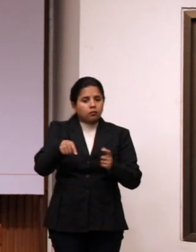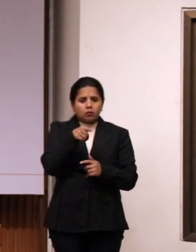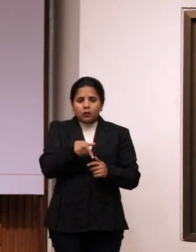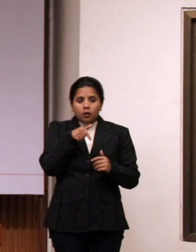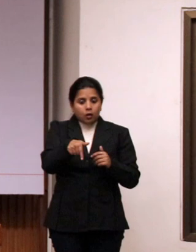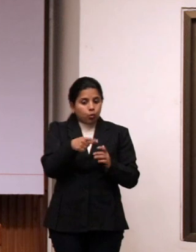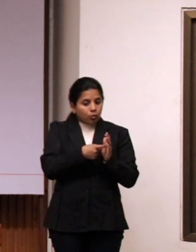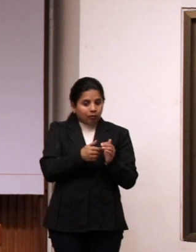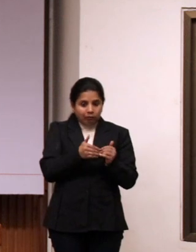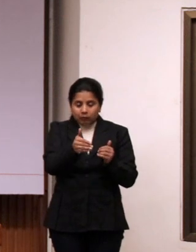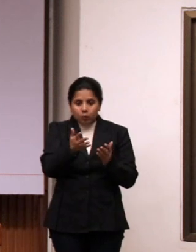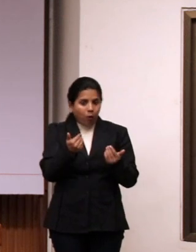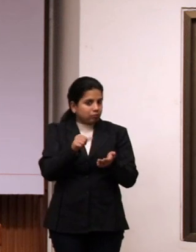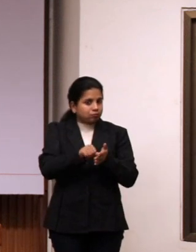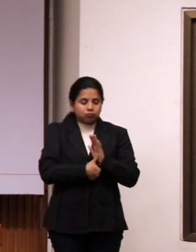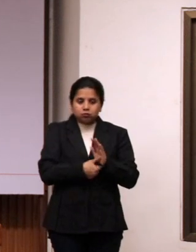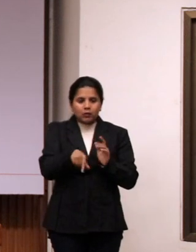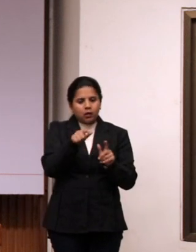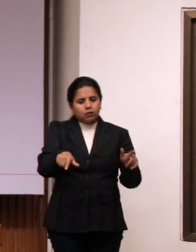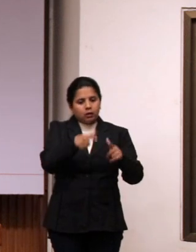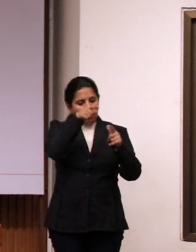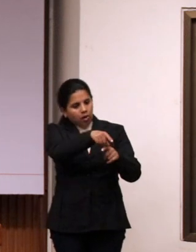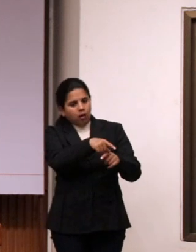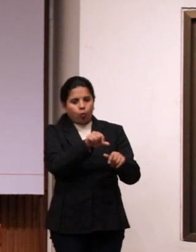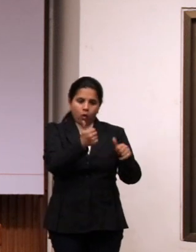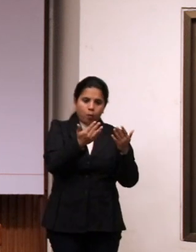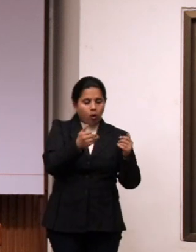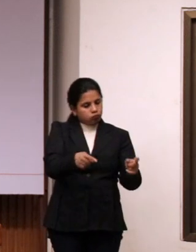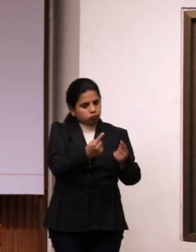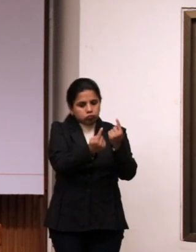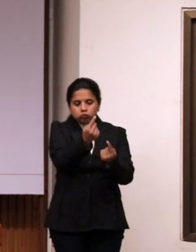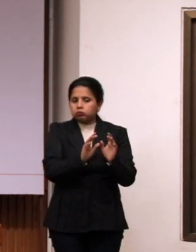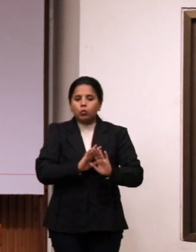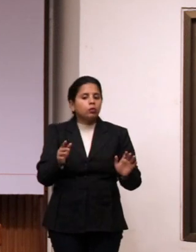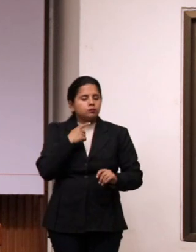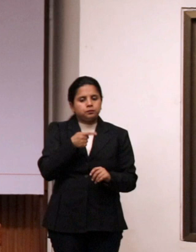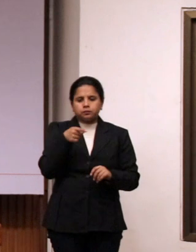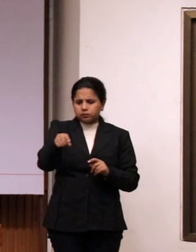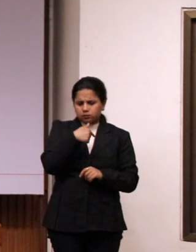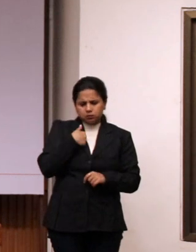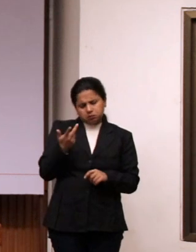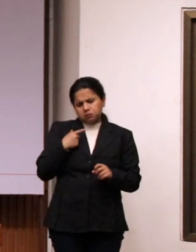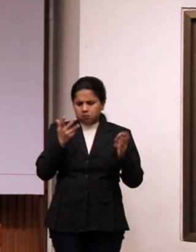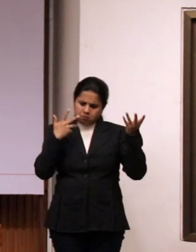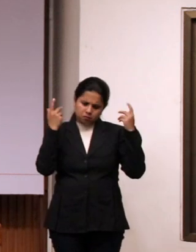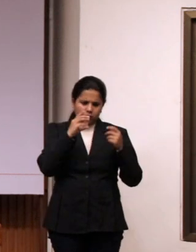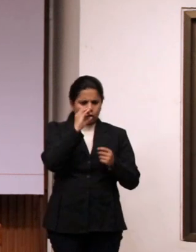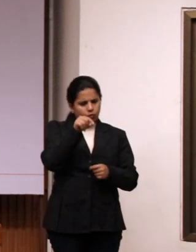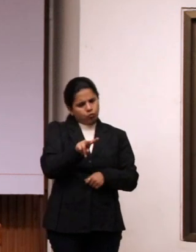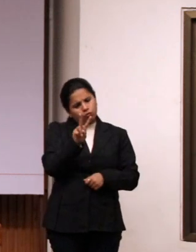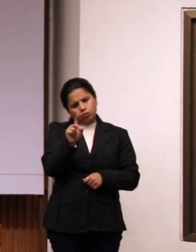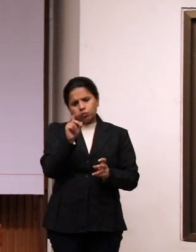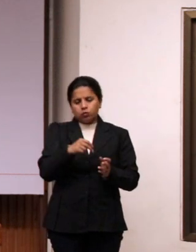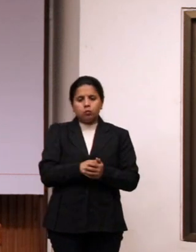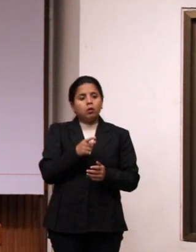cannot go beyond the rule. They cannot say that you can have trees less than this kind of one. So for example, if you're the FSC and you say, no, I am okay with having 0.2,